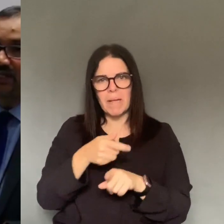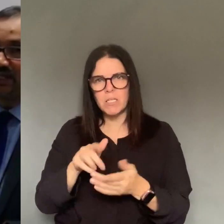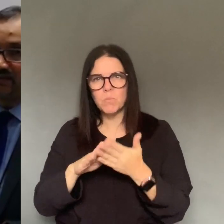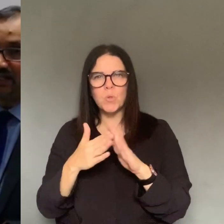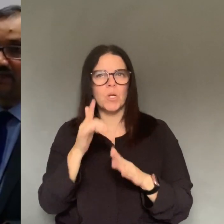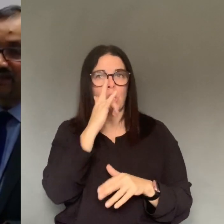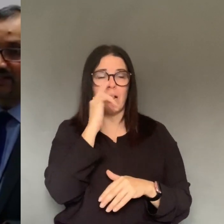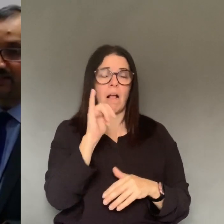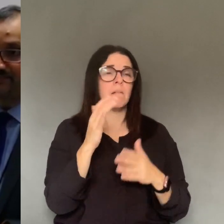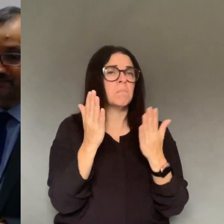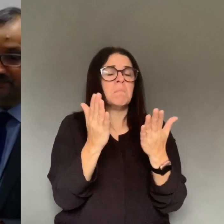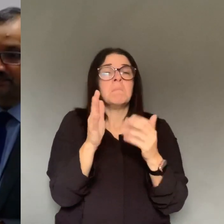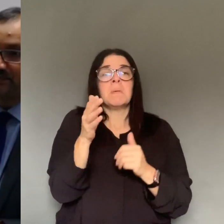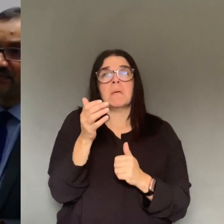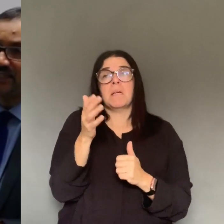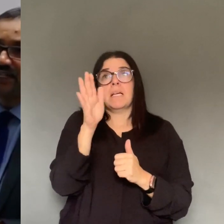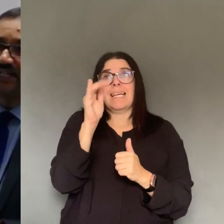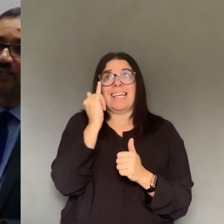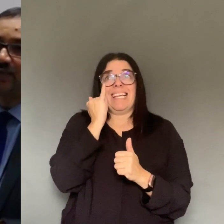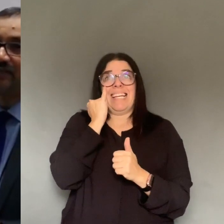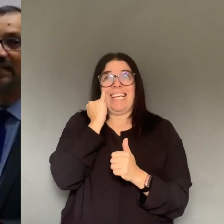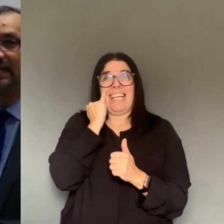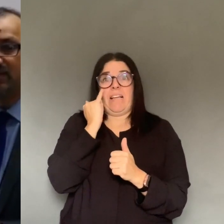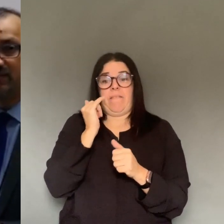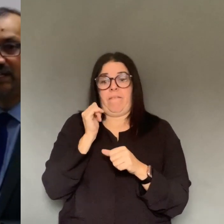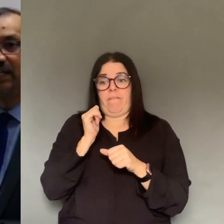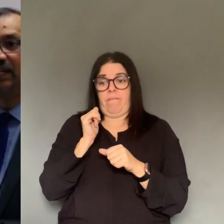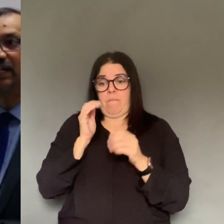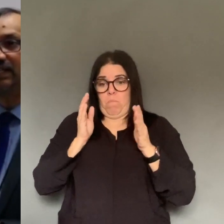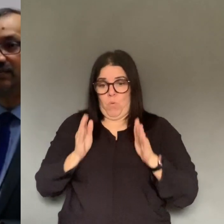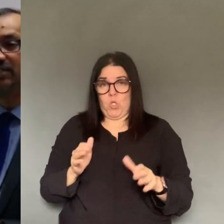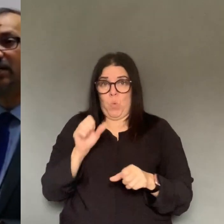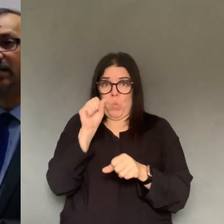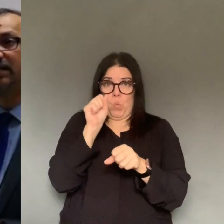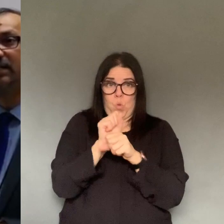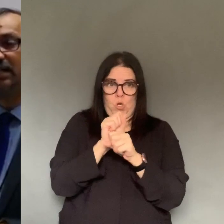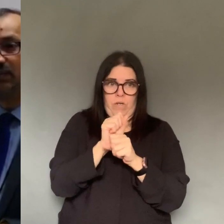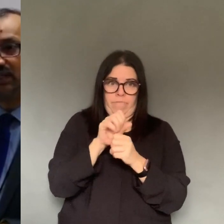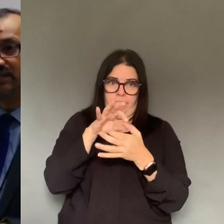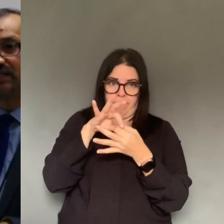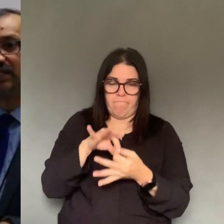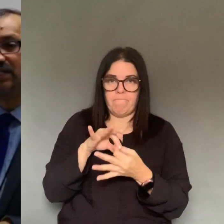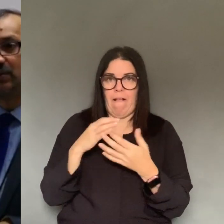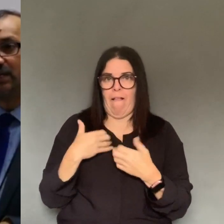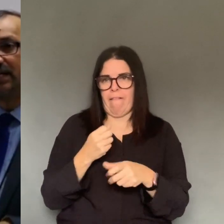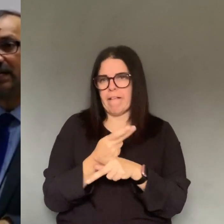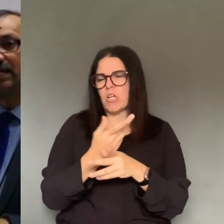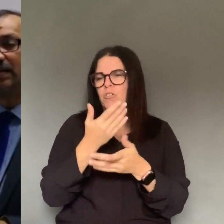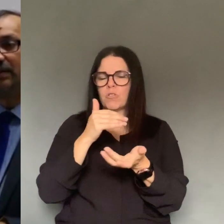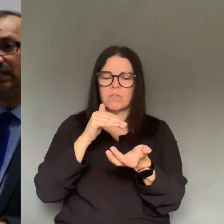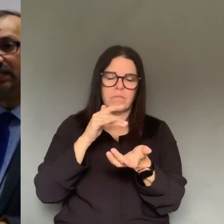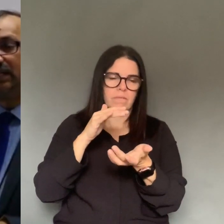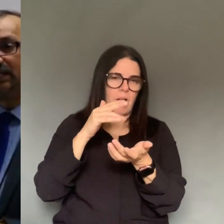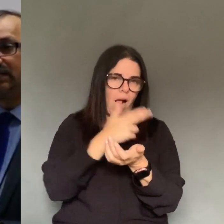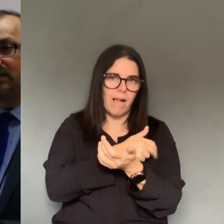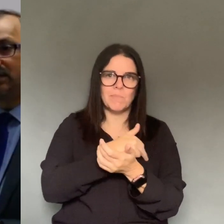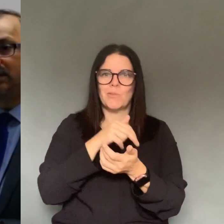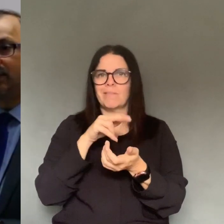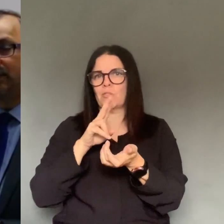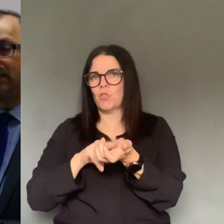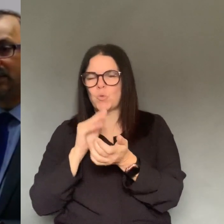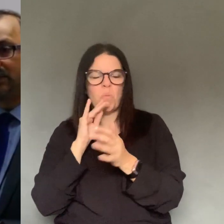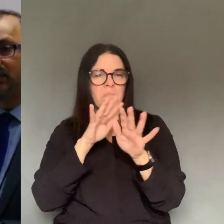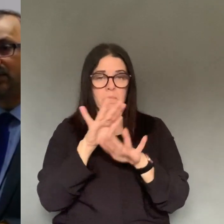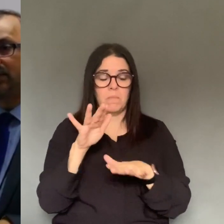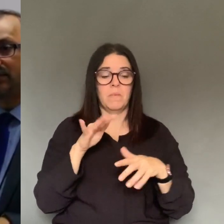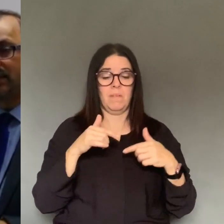worker, if they're infected, the likelihood of them spreading is much higher than anyone else. I think that's why the concerns about